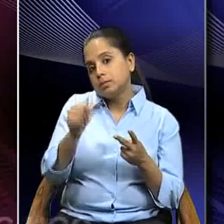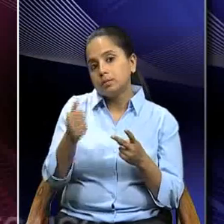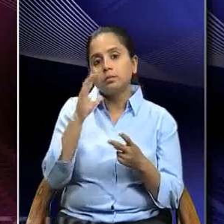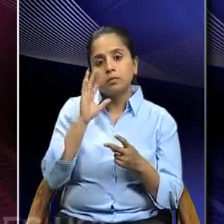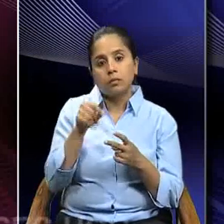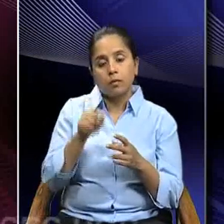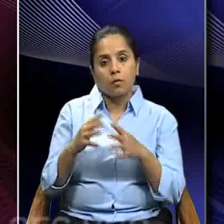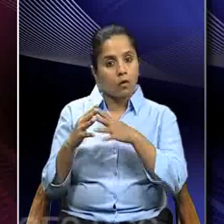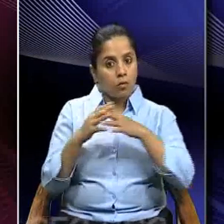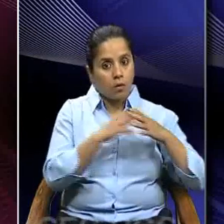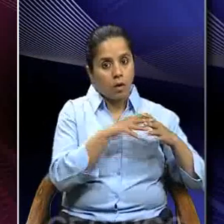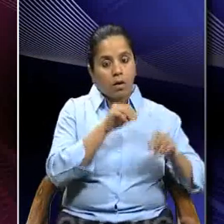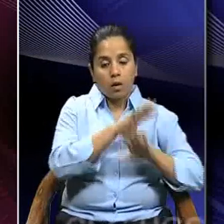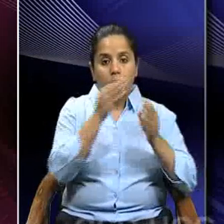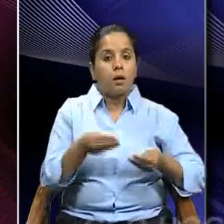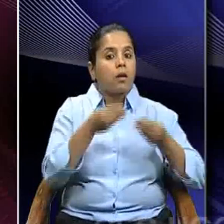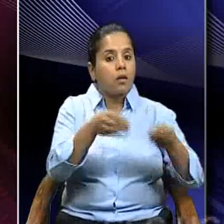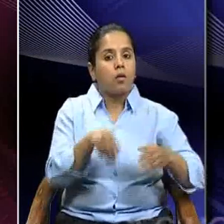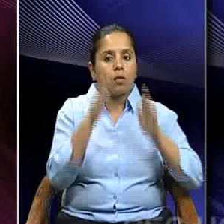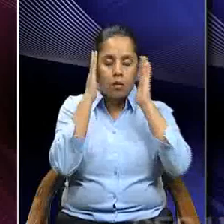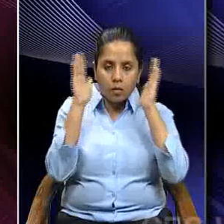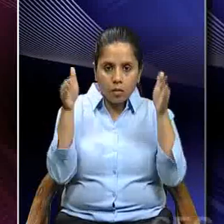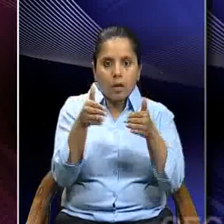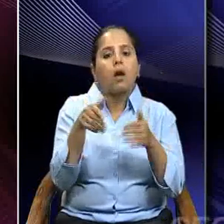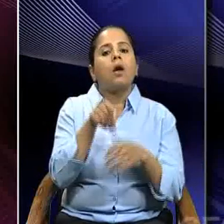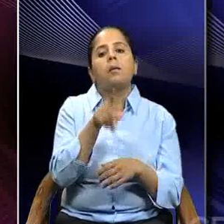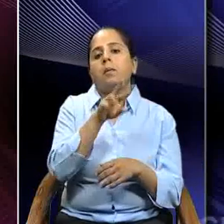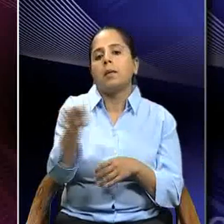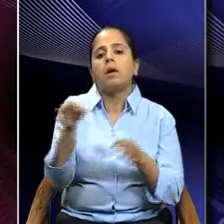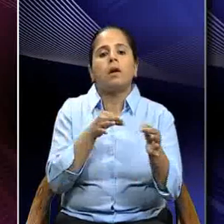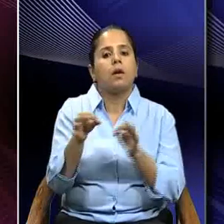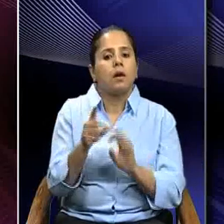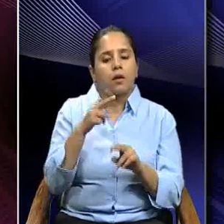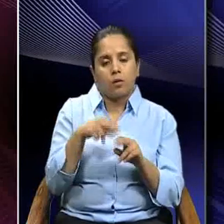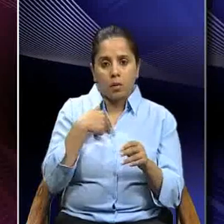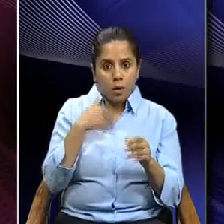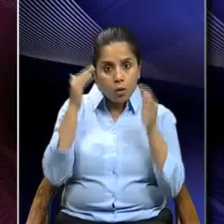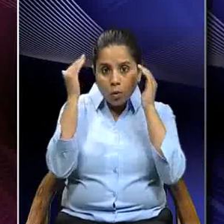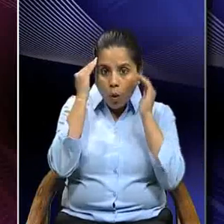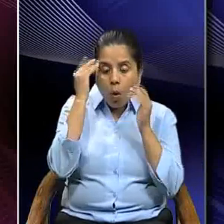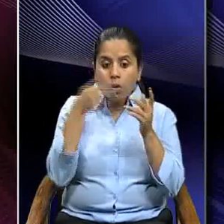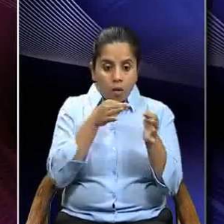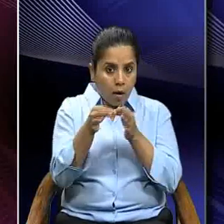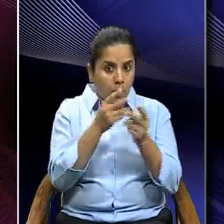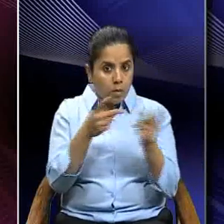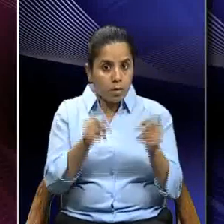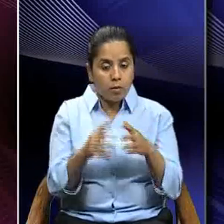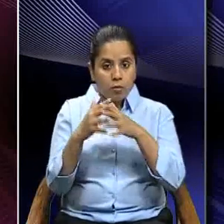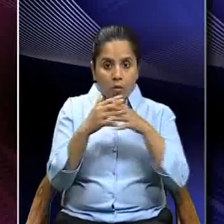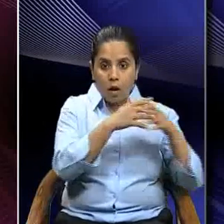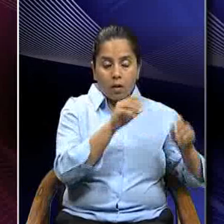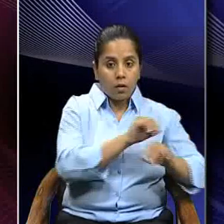Western Enlightenment offers a narrow definition of knowledge. If we define knowledge from the perspective of Western